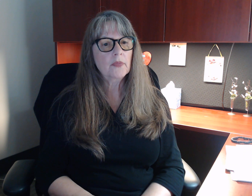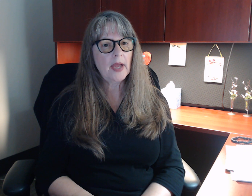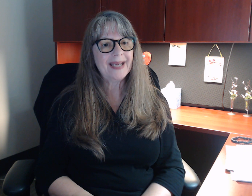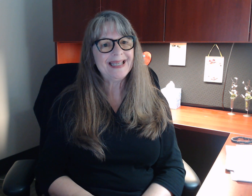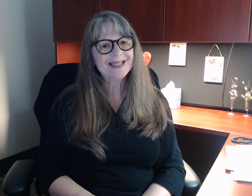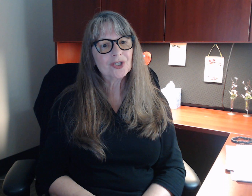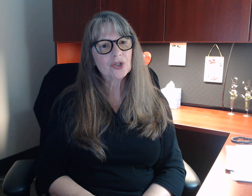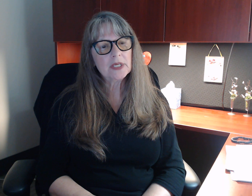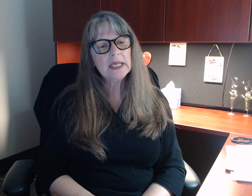that,